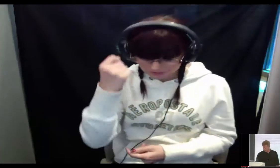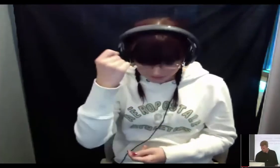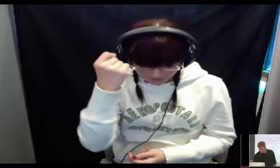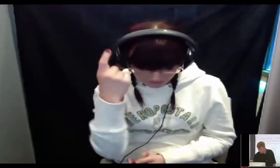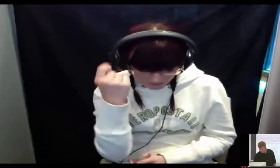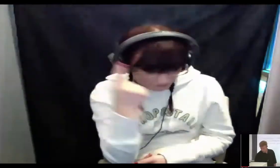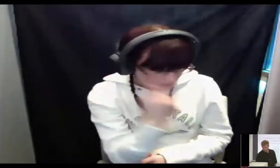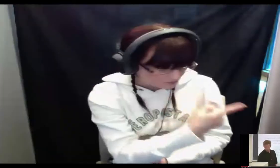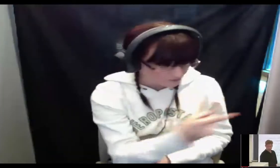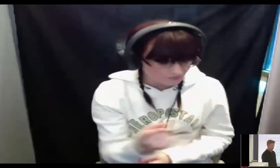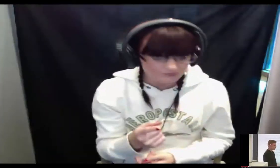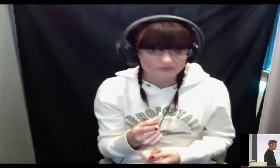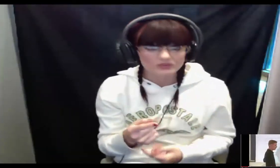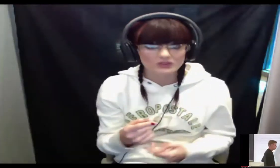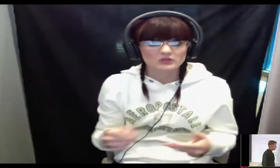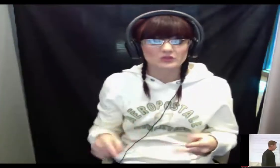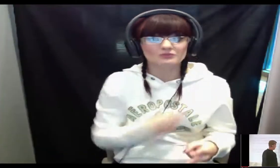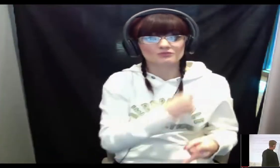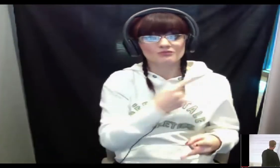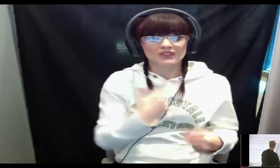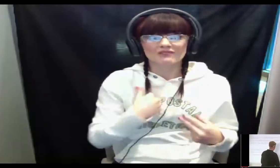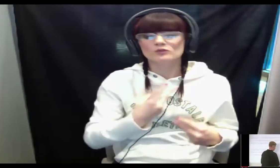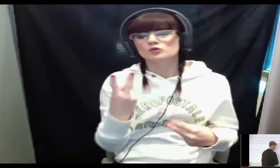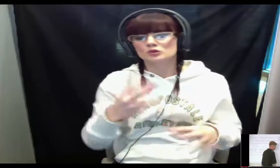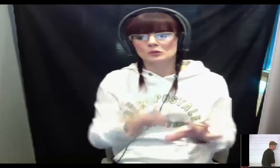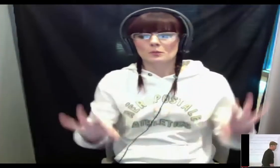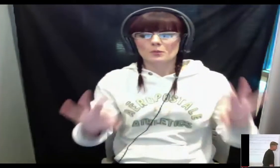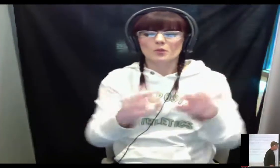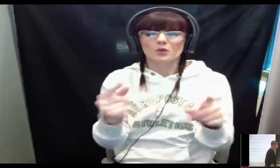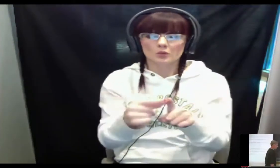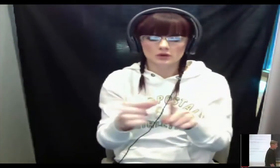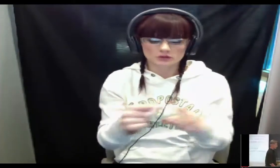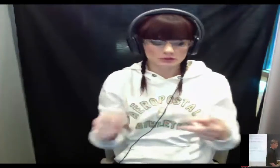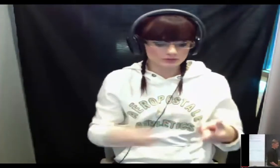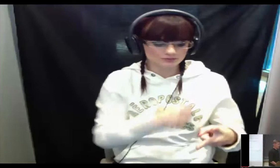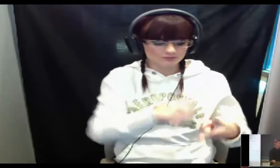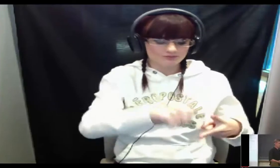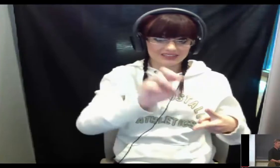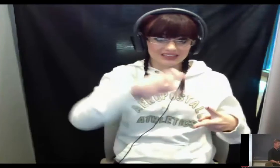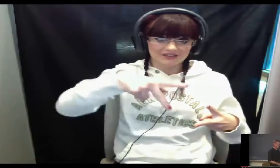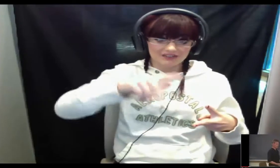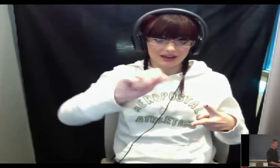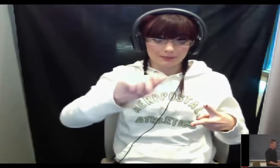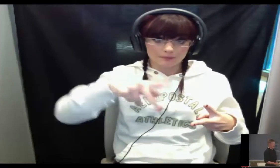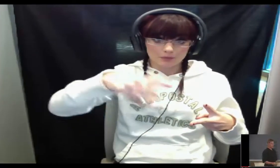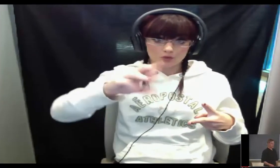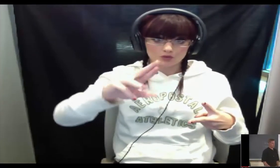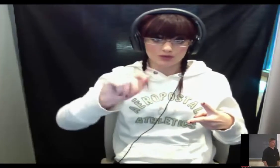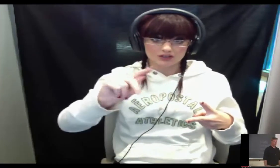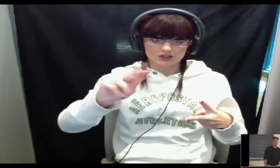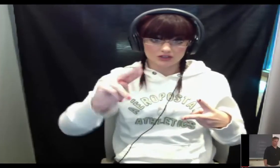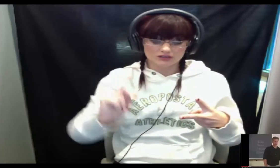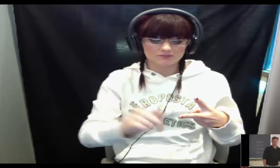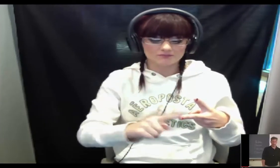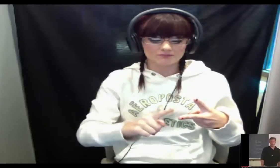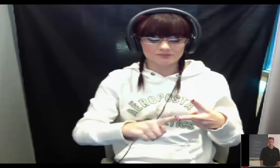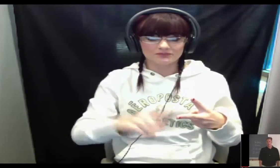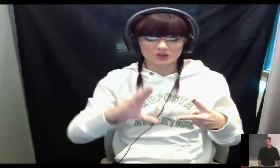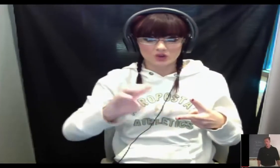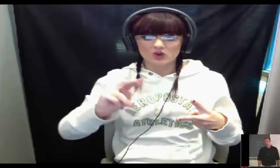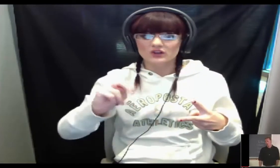looking at evaporation, and this is the second one, condensation. Basically, you can say that these two are opposites. You